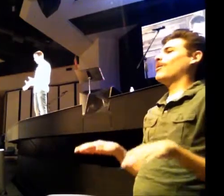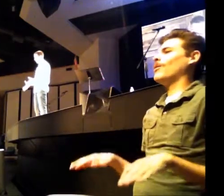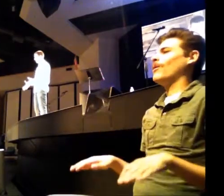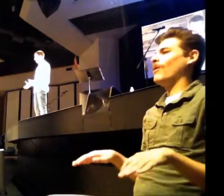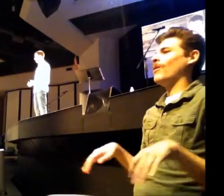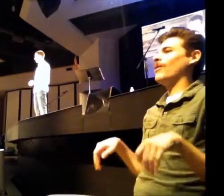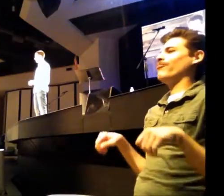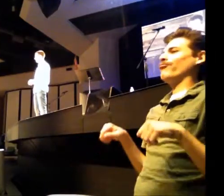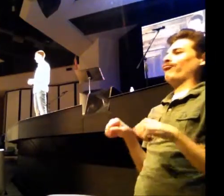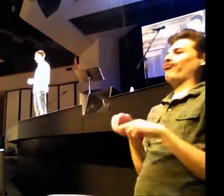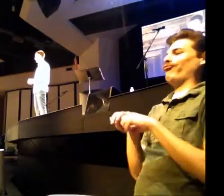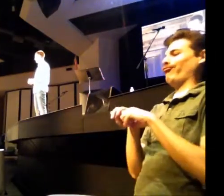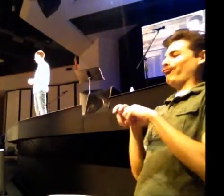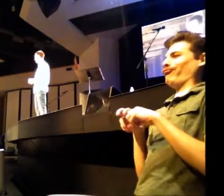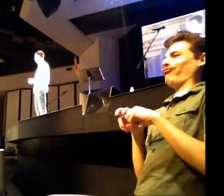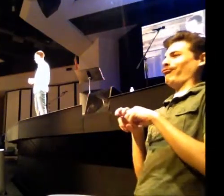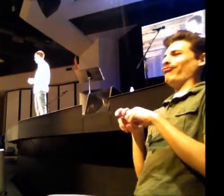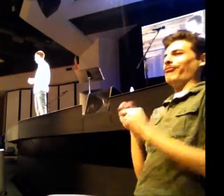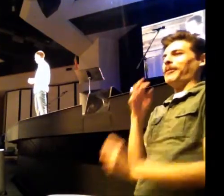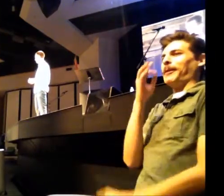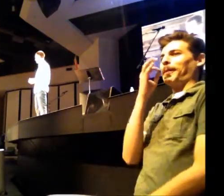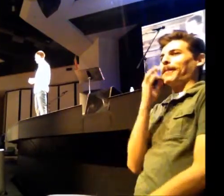this feast of unleavened bread for us.